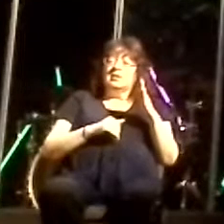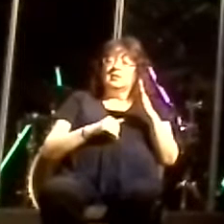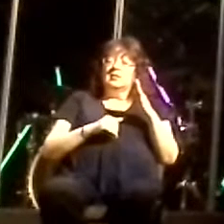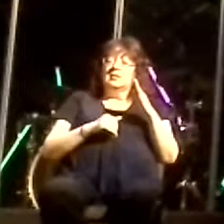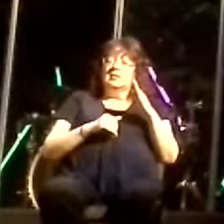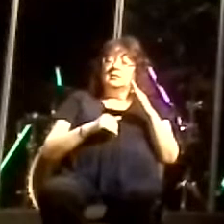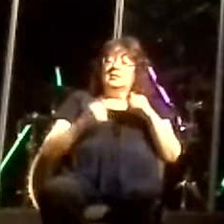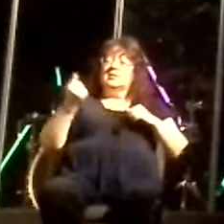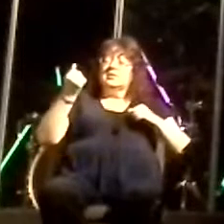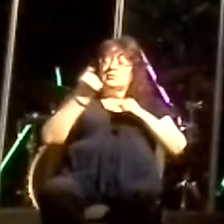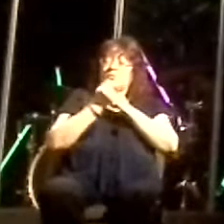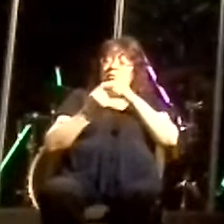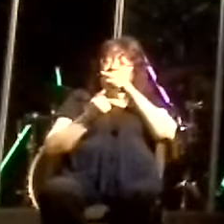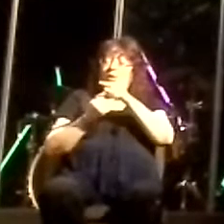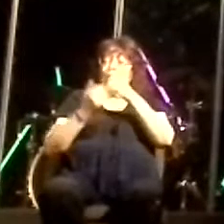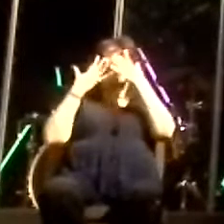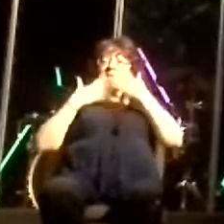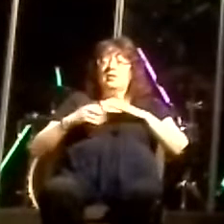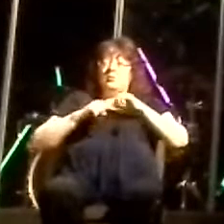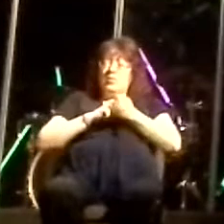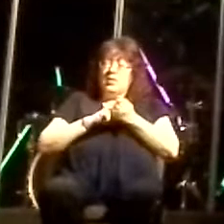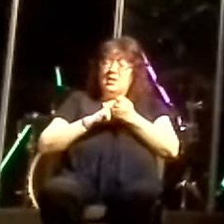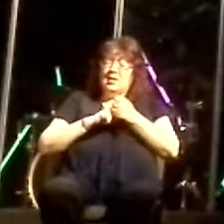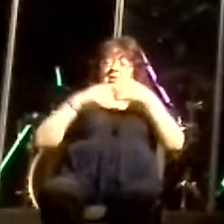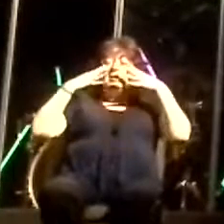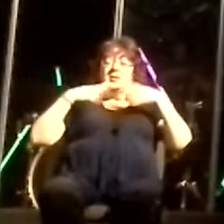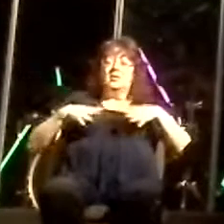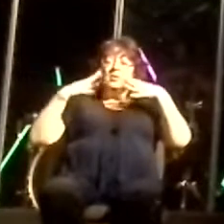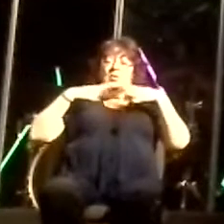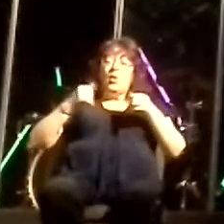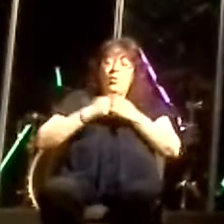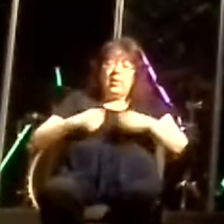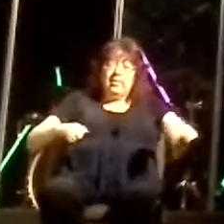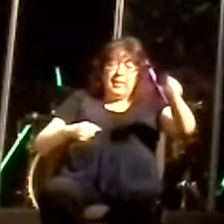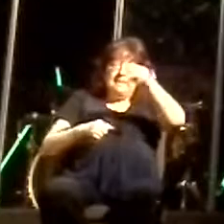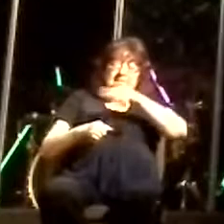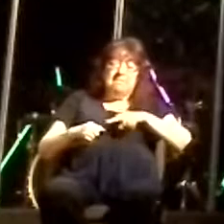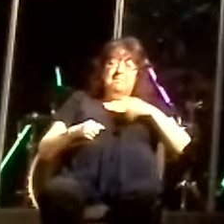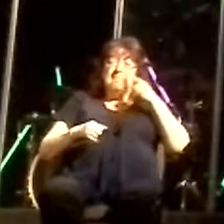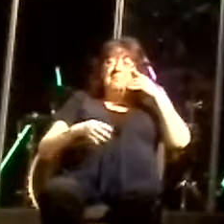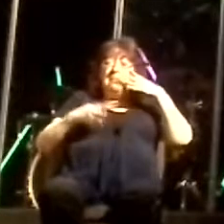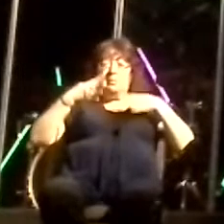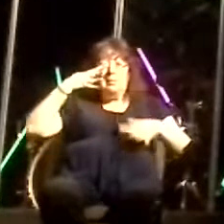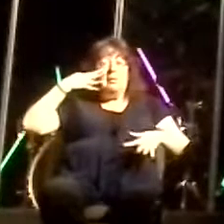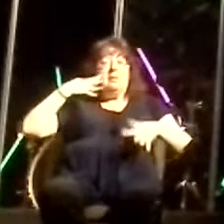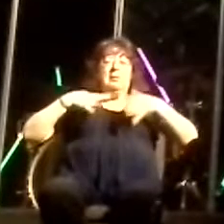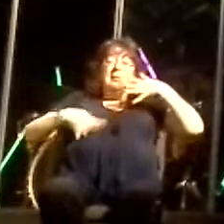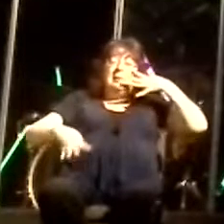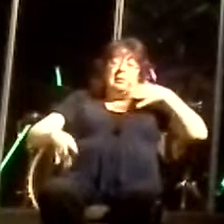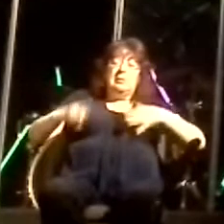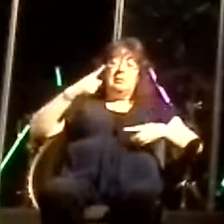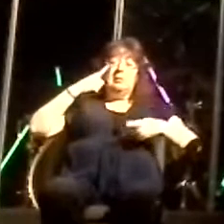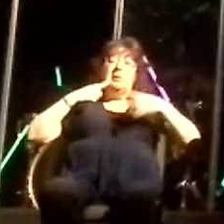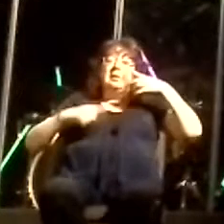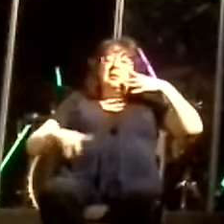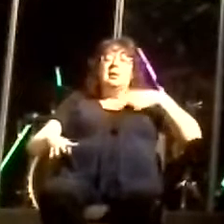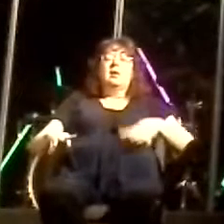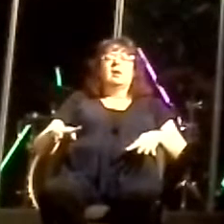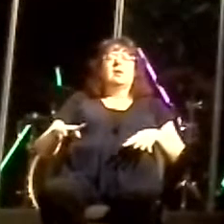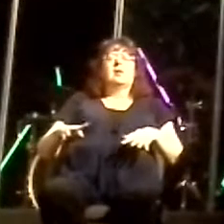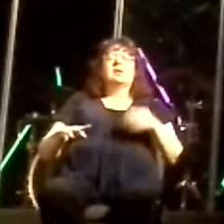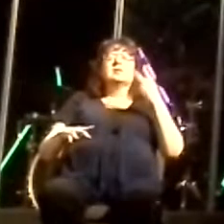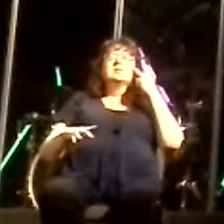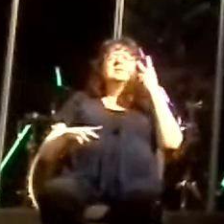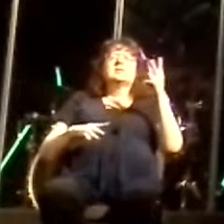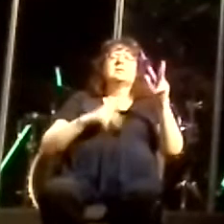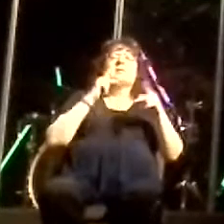stands beside those who are mourning, and he weeps with them, tears rolling down his face. And listen to what